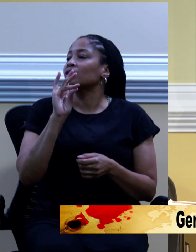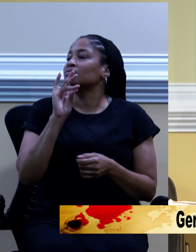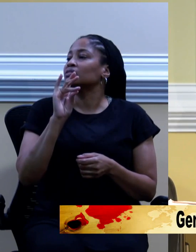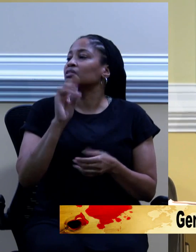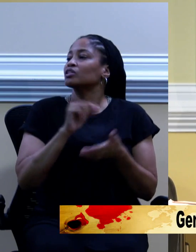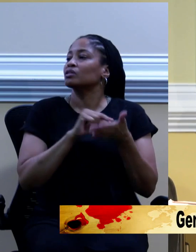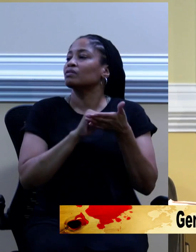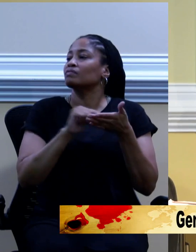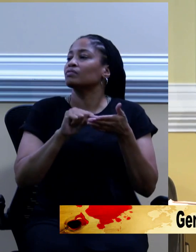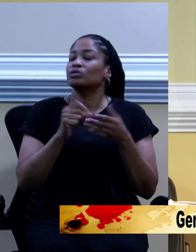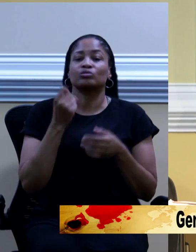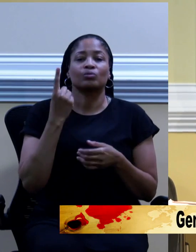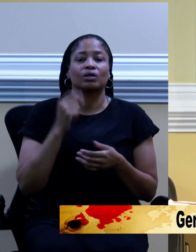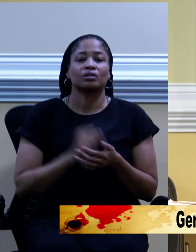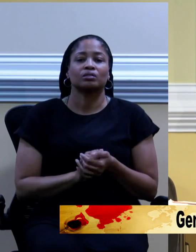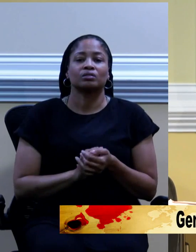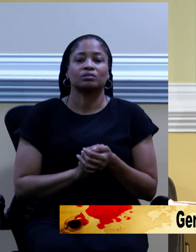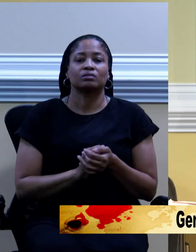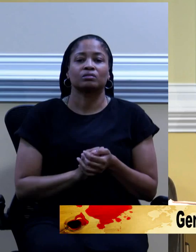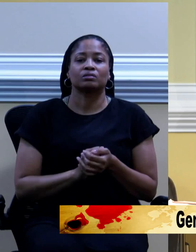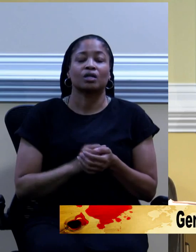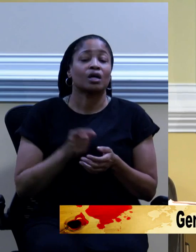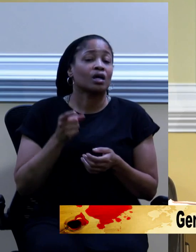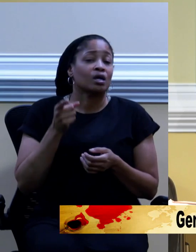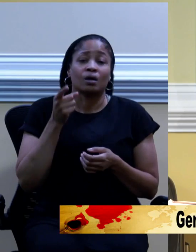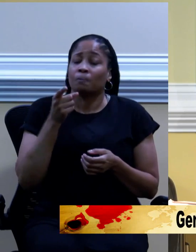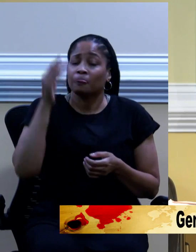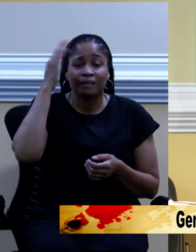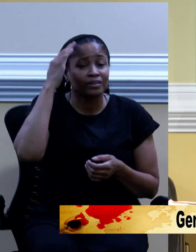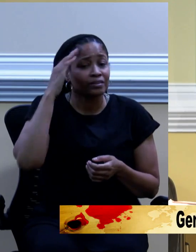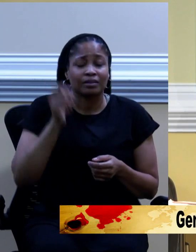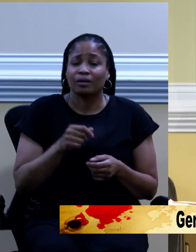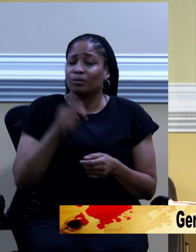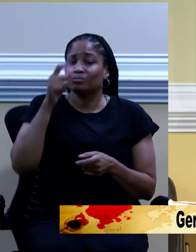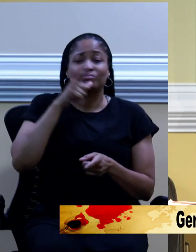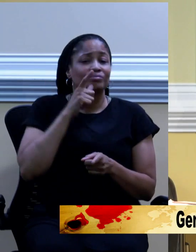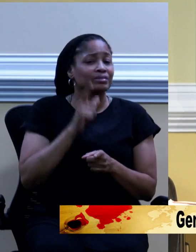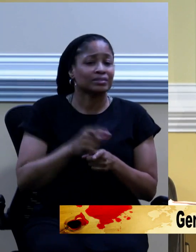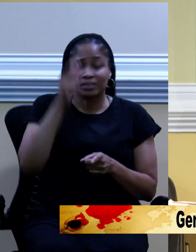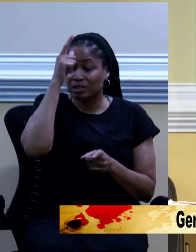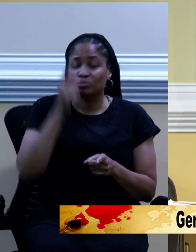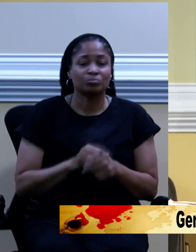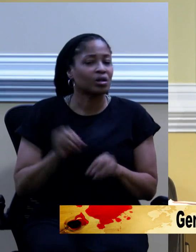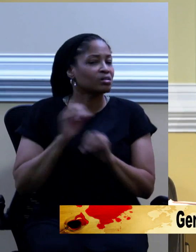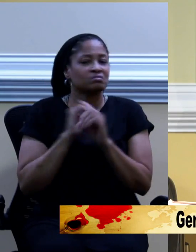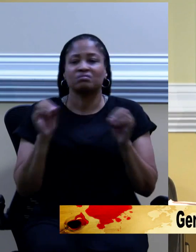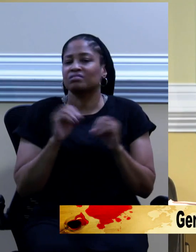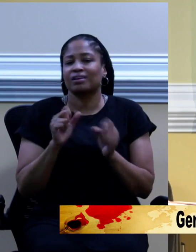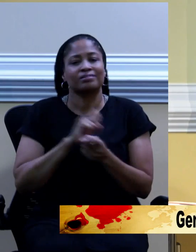You know, sisters and brothers, nothing changed. That's why the Lord said surely he would do nothing but reveal his secrets to his prophets.